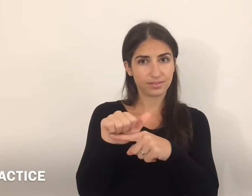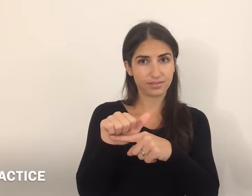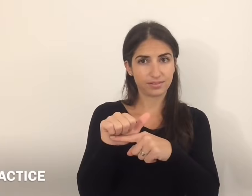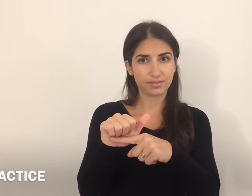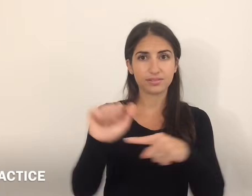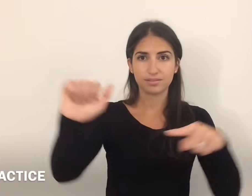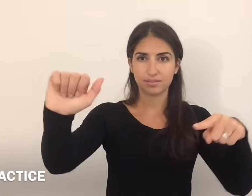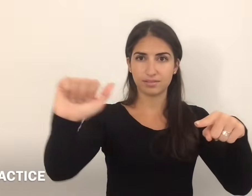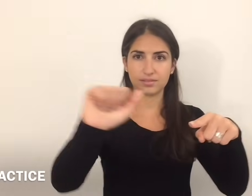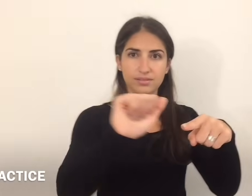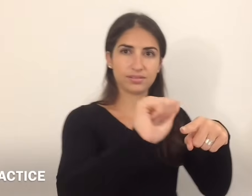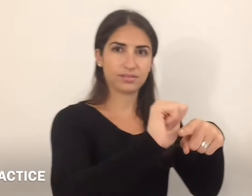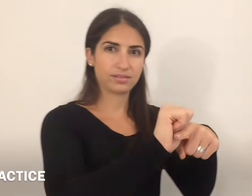Practice.